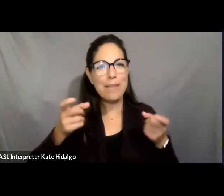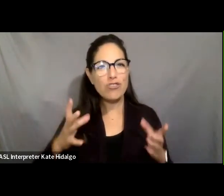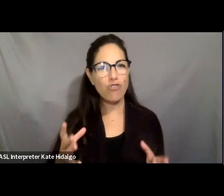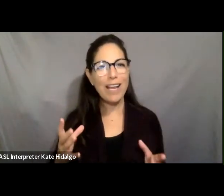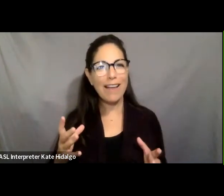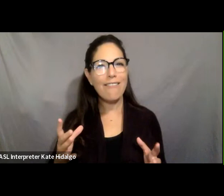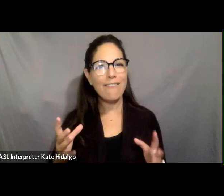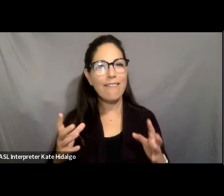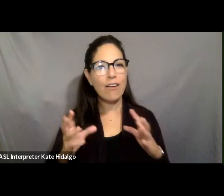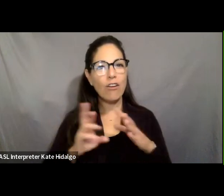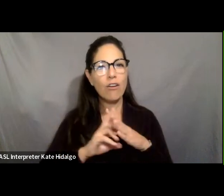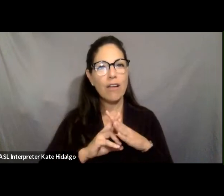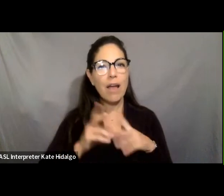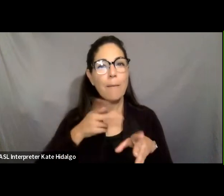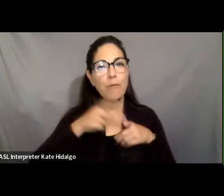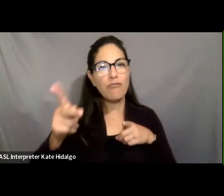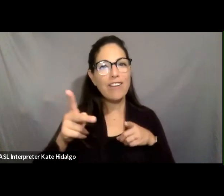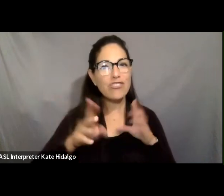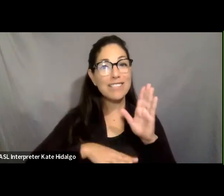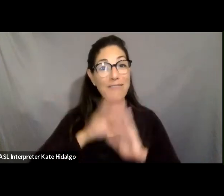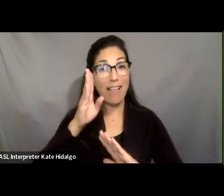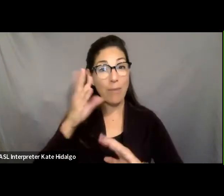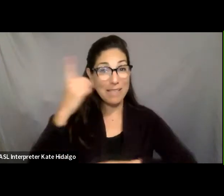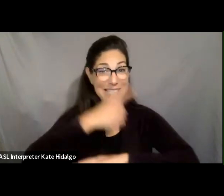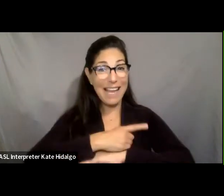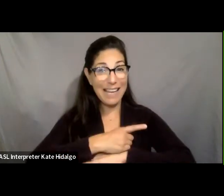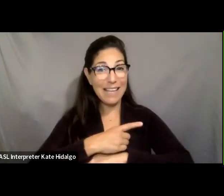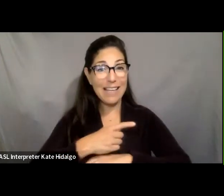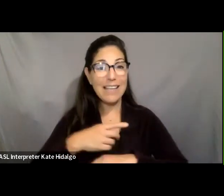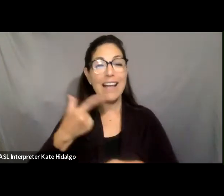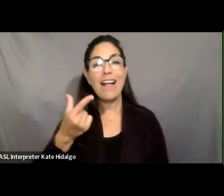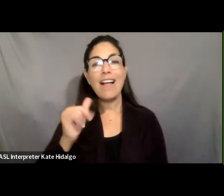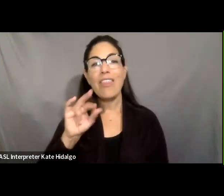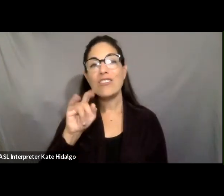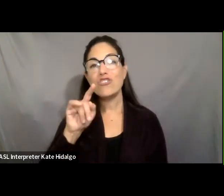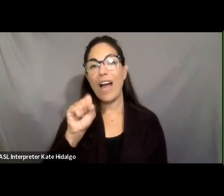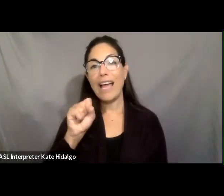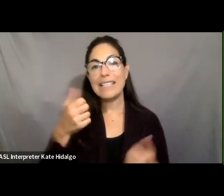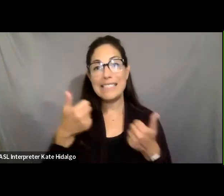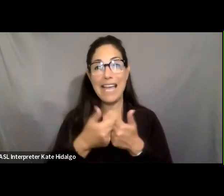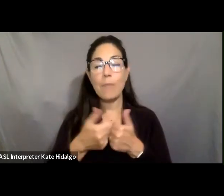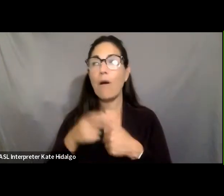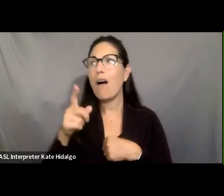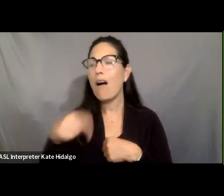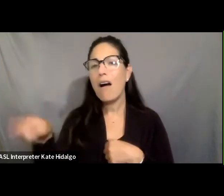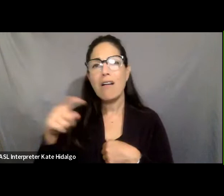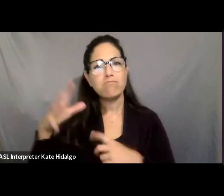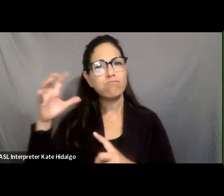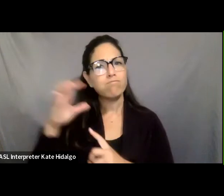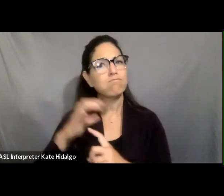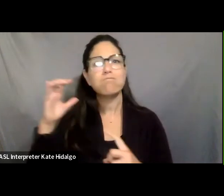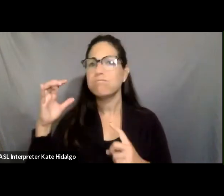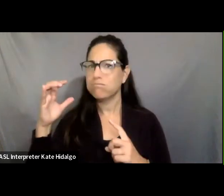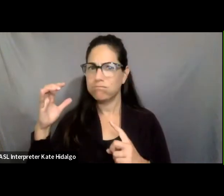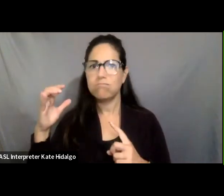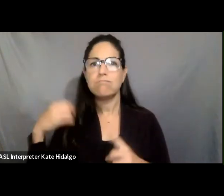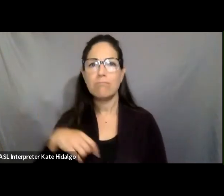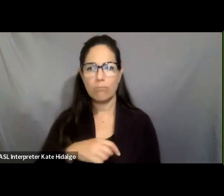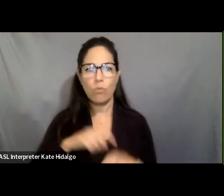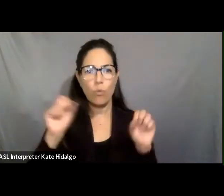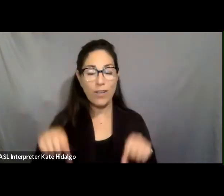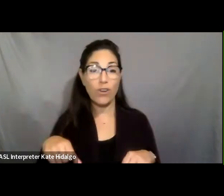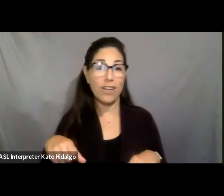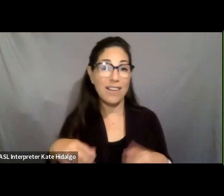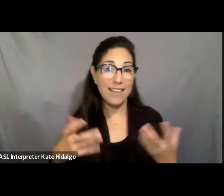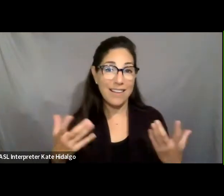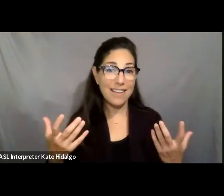administrative professional development day and the Giants game, they were excellent. And we were able to, it's not a